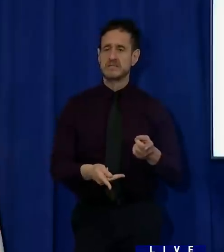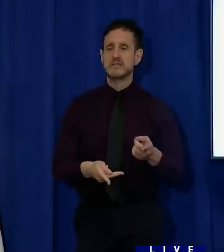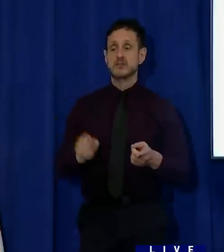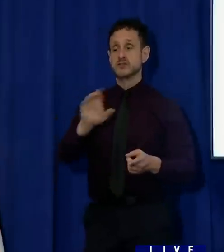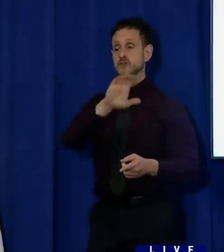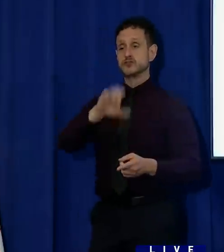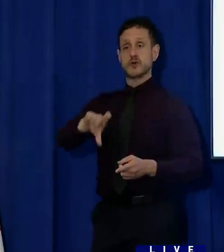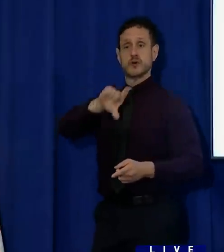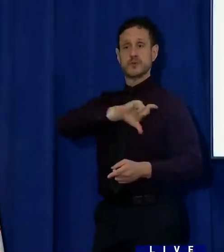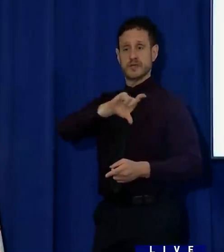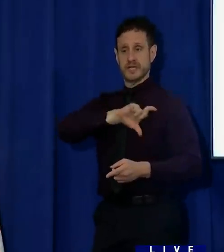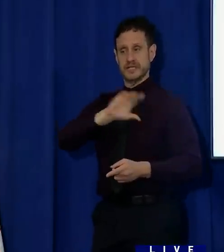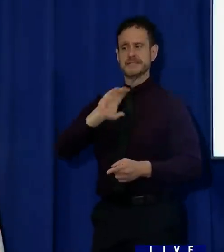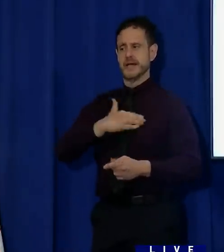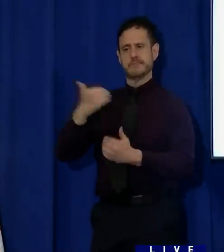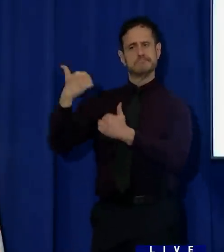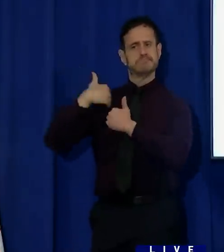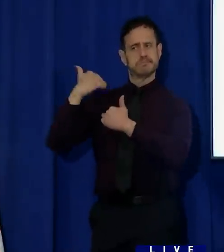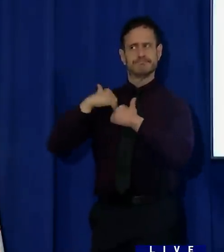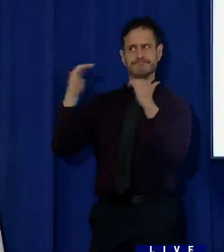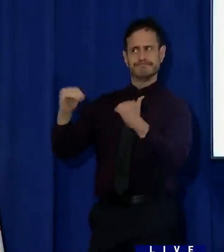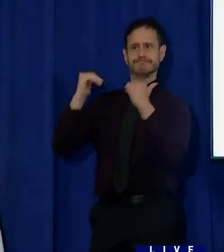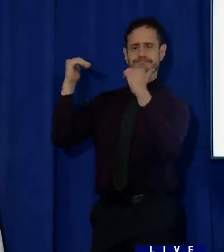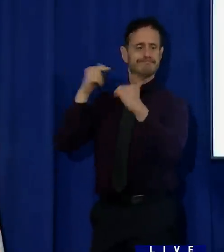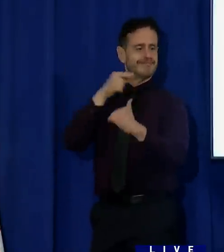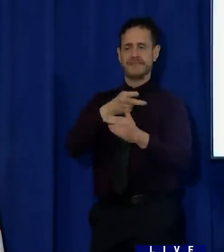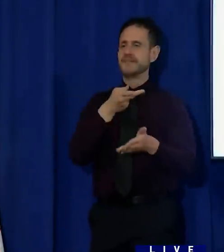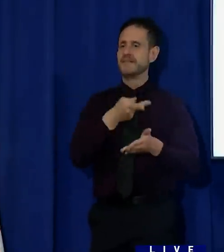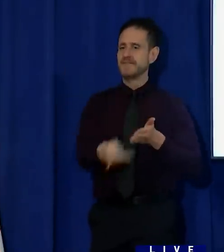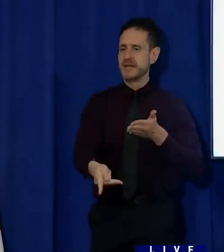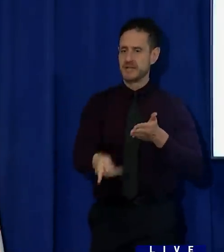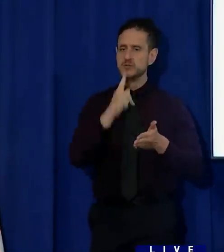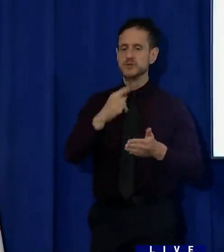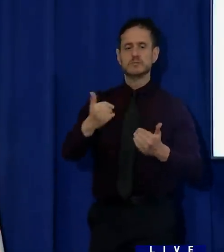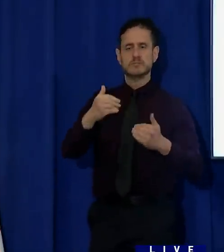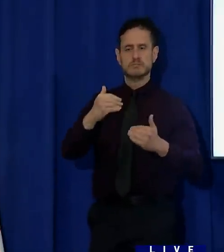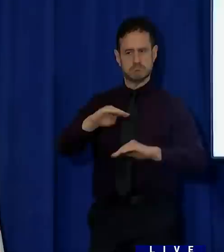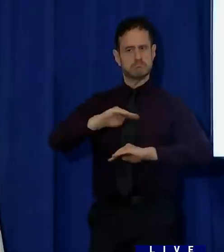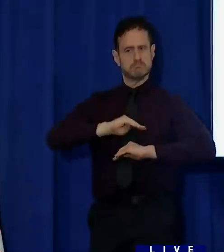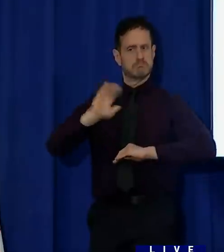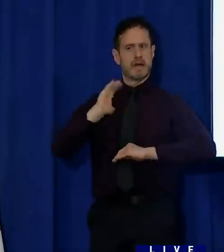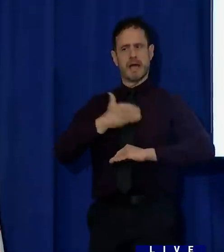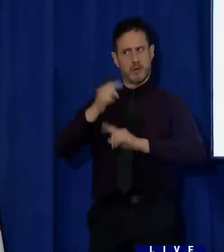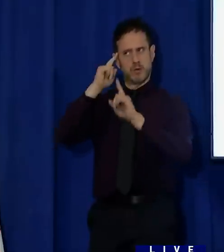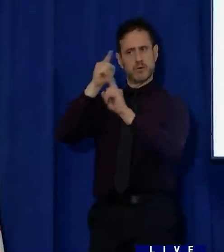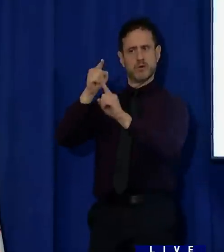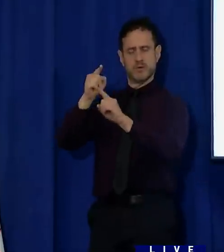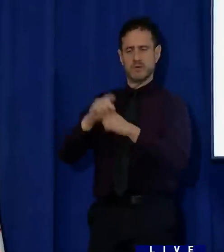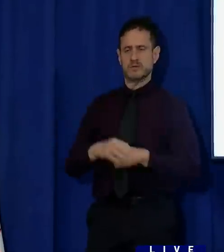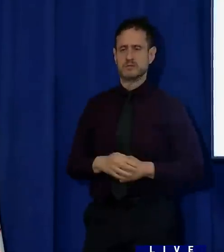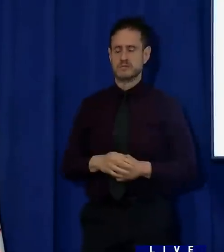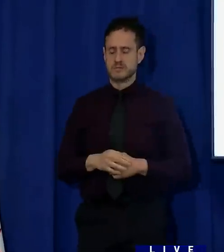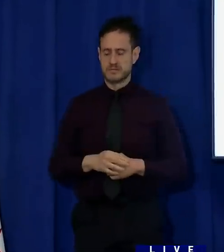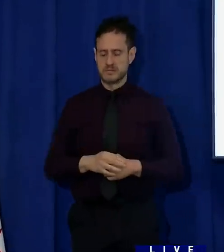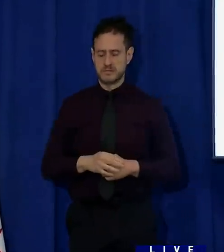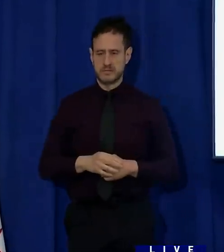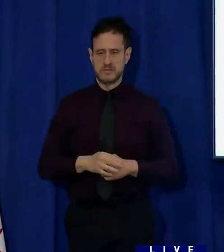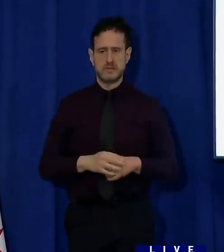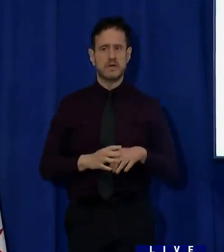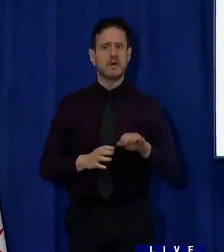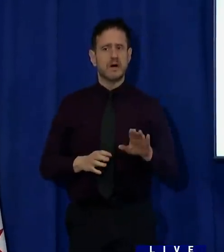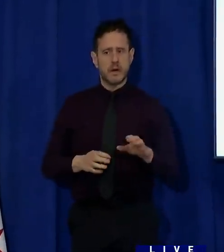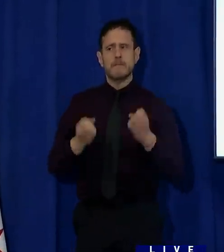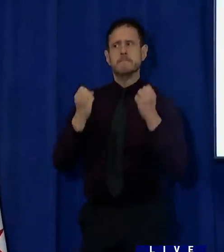we have as a policeman on that day, in that instance. We don't want to smear all the good